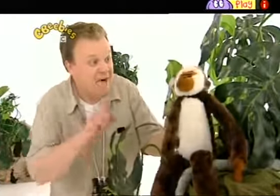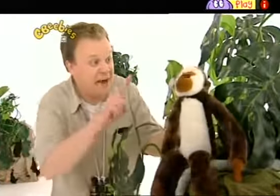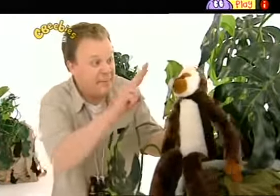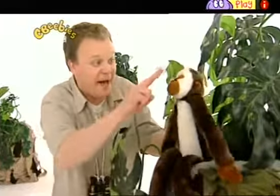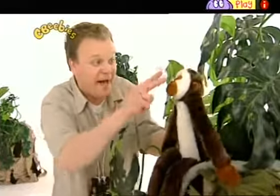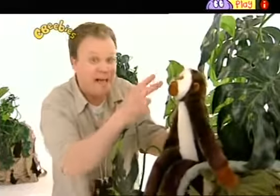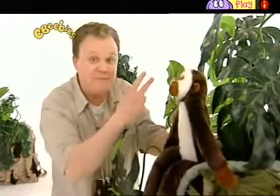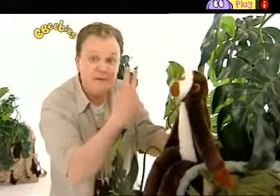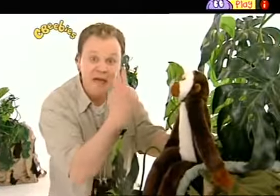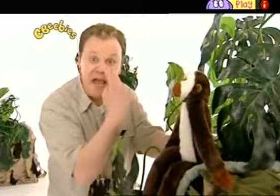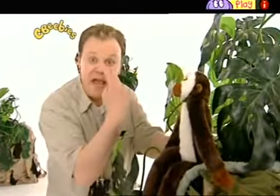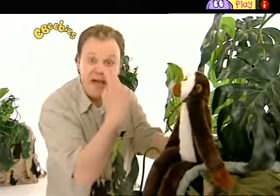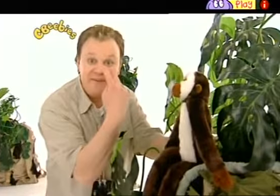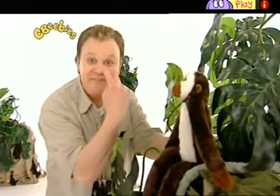Staring back at me.